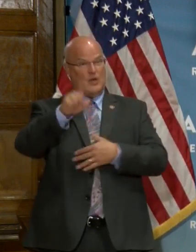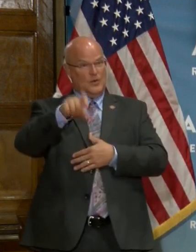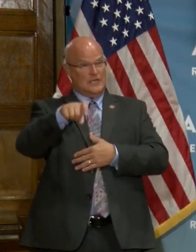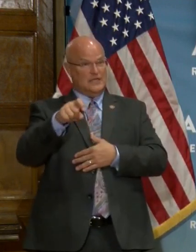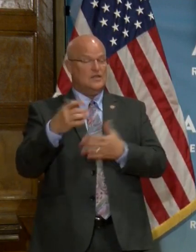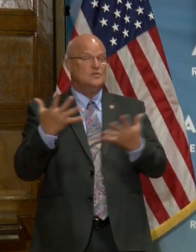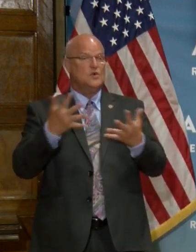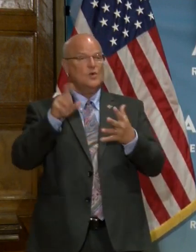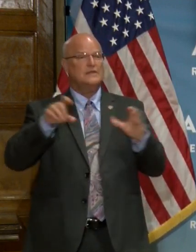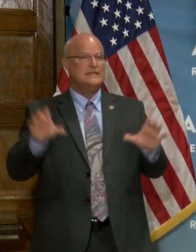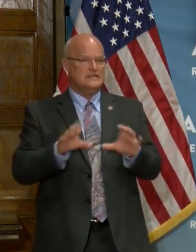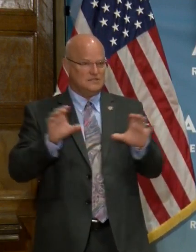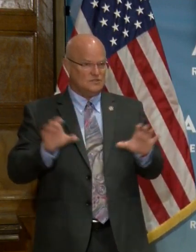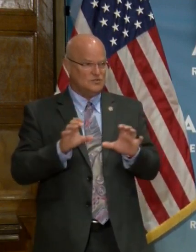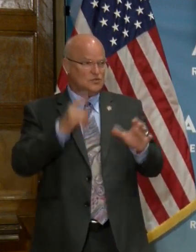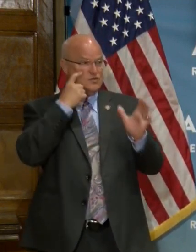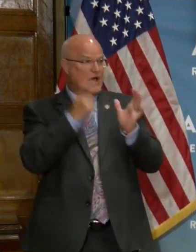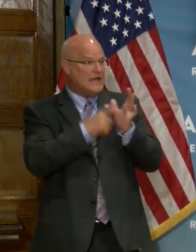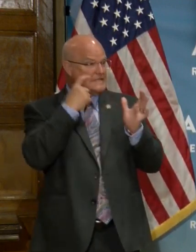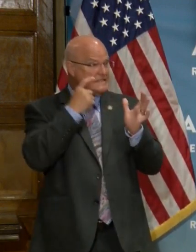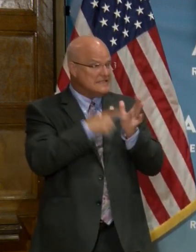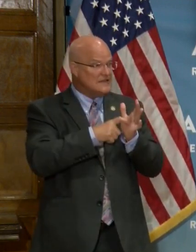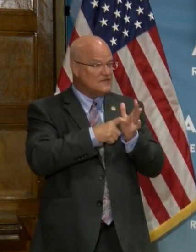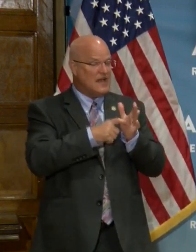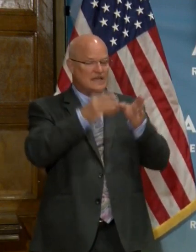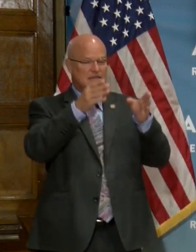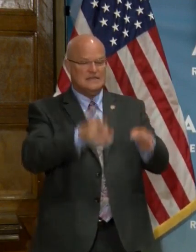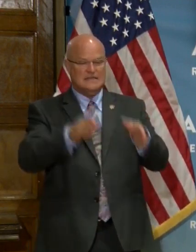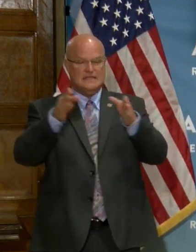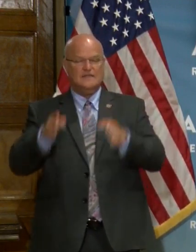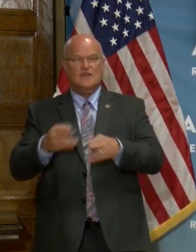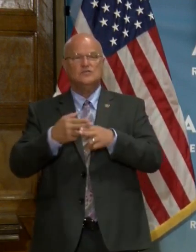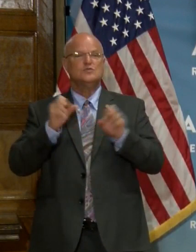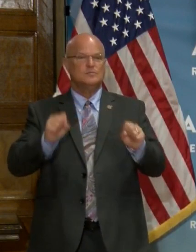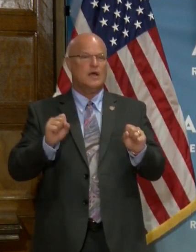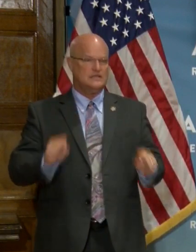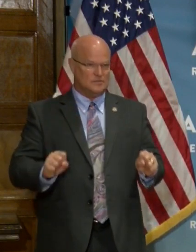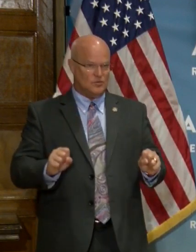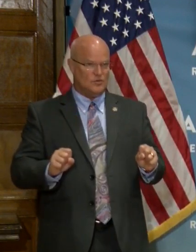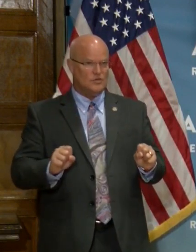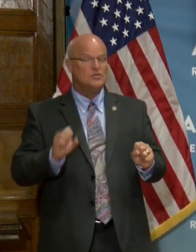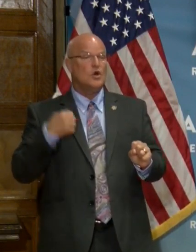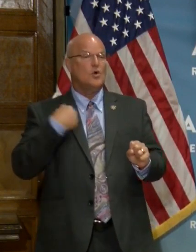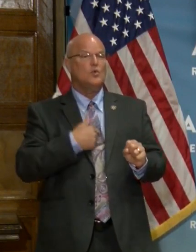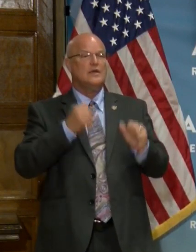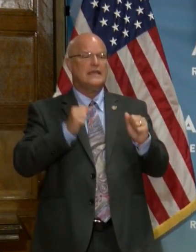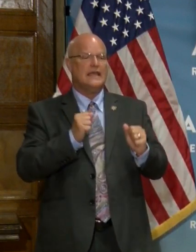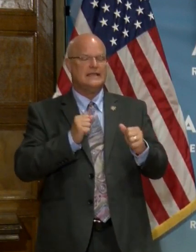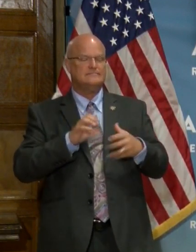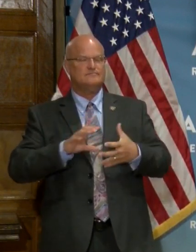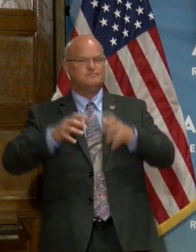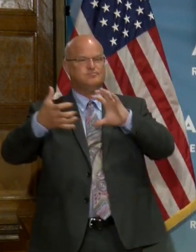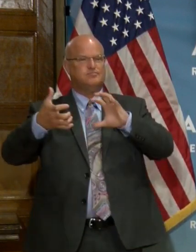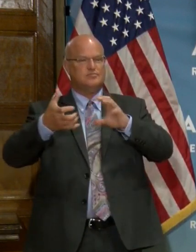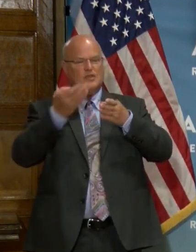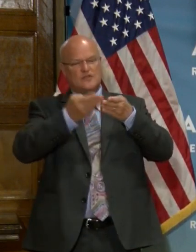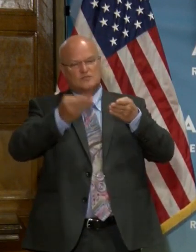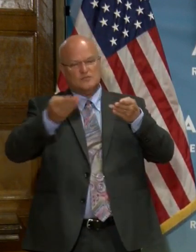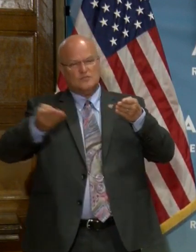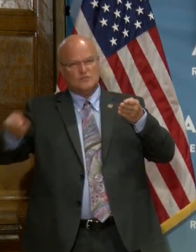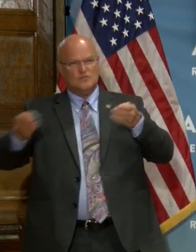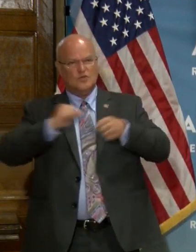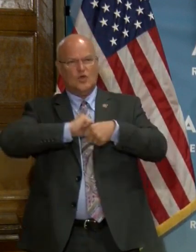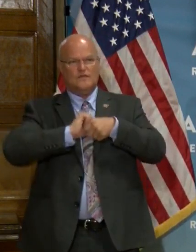because that's what we need to do to identify individuals as soon as possible so that we can interrupt the transmission, the spread